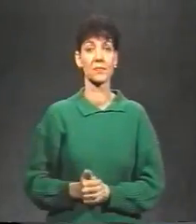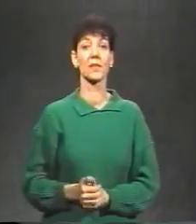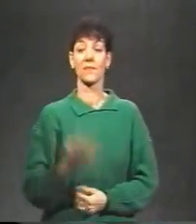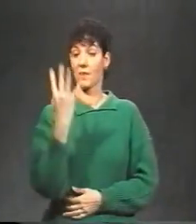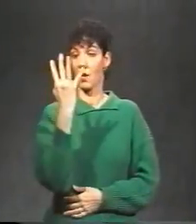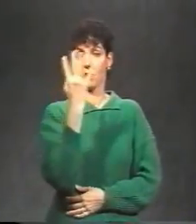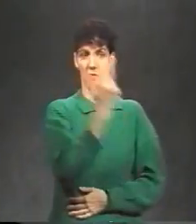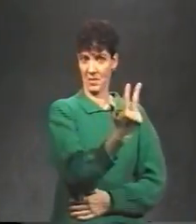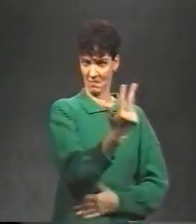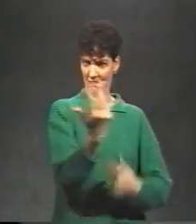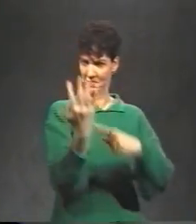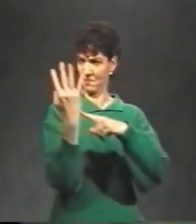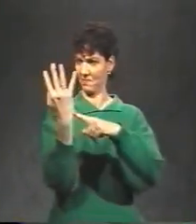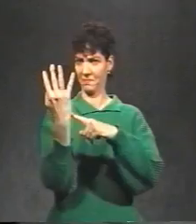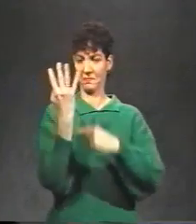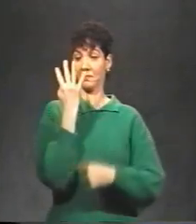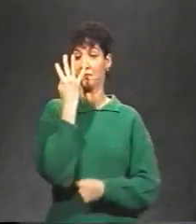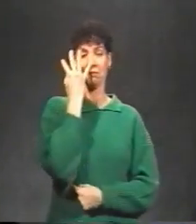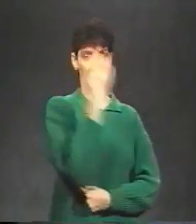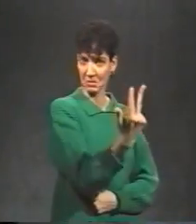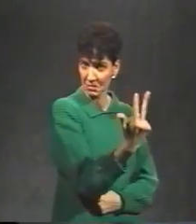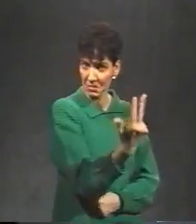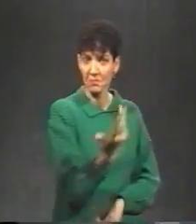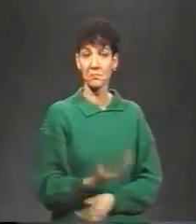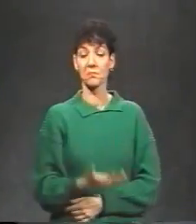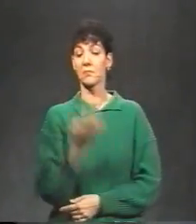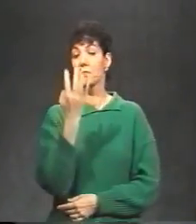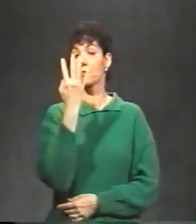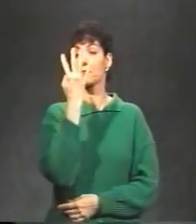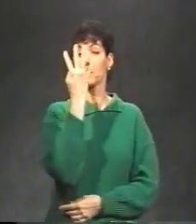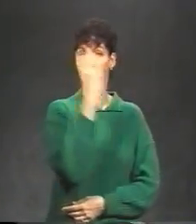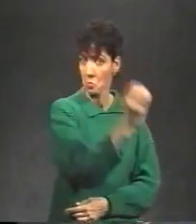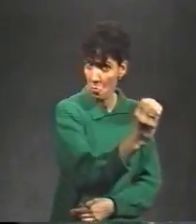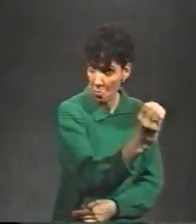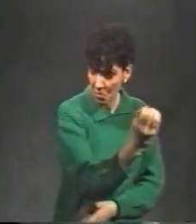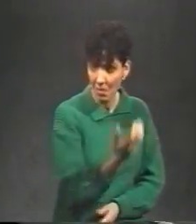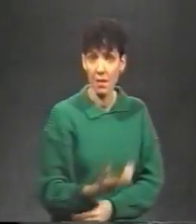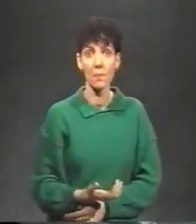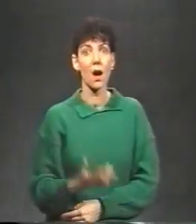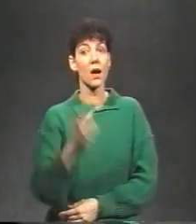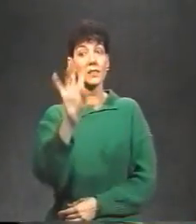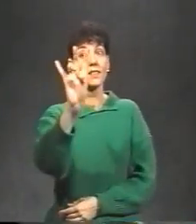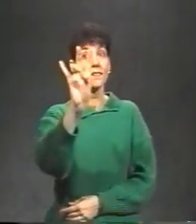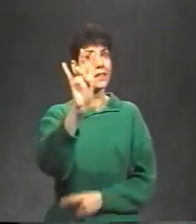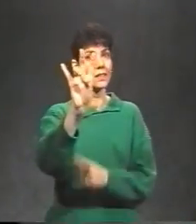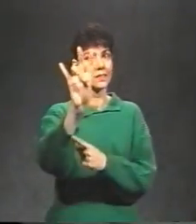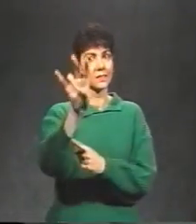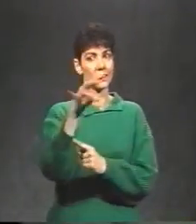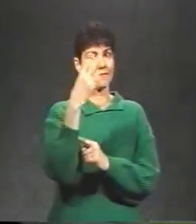score is always first. Note that the palm usually faces the signer for numbers between 1 and